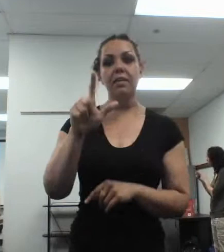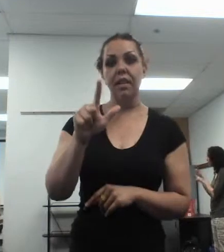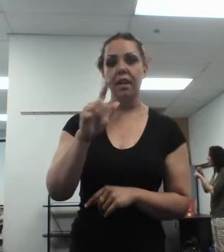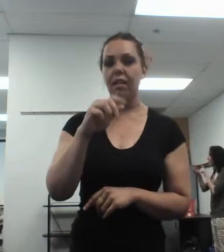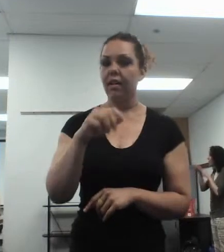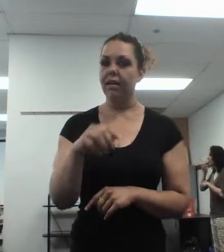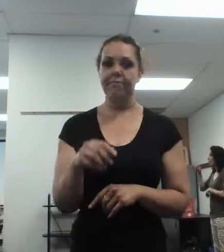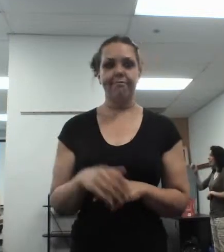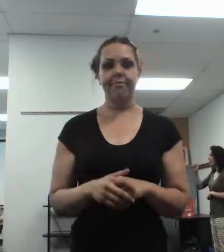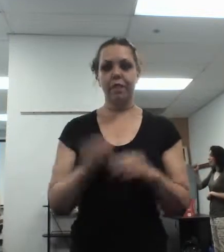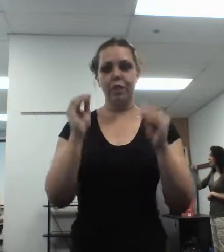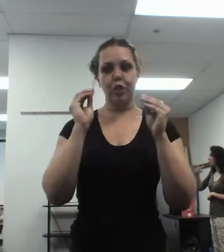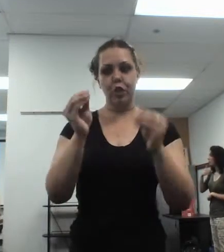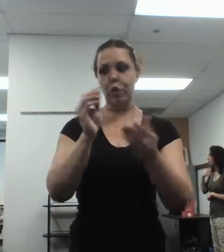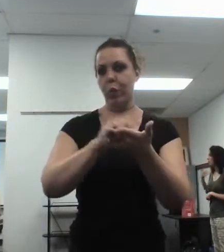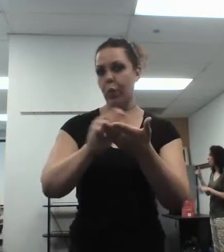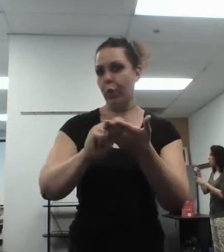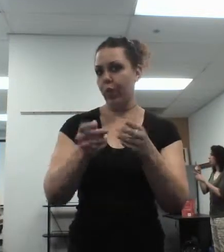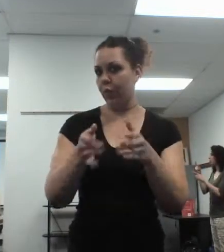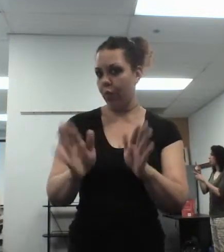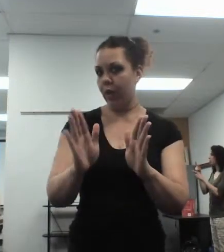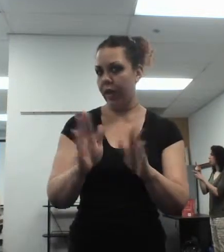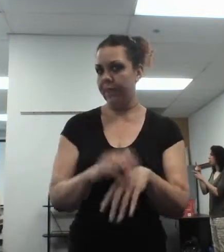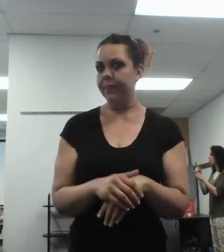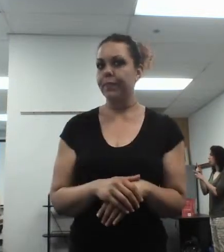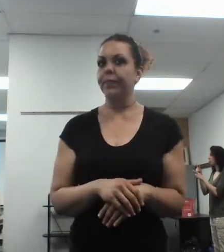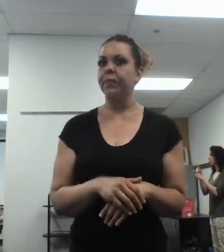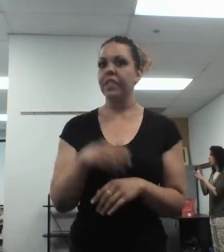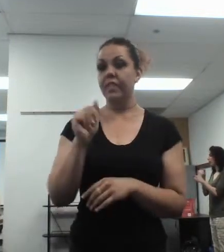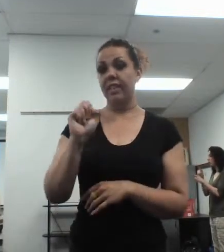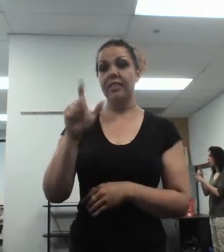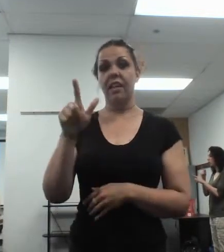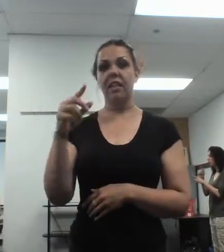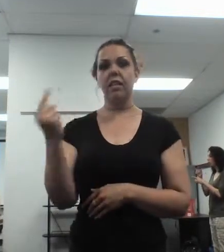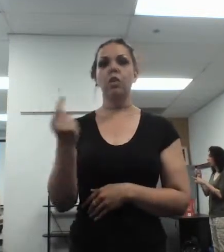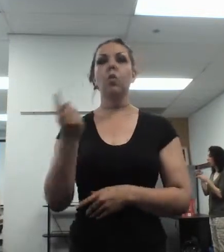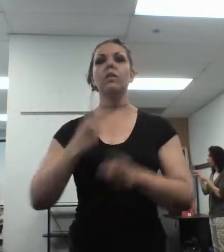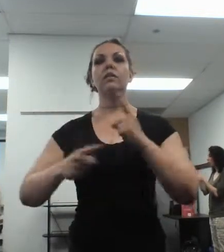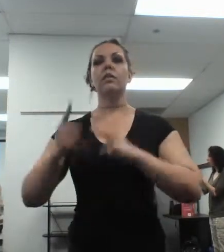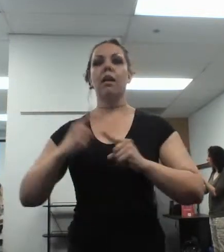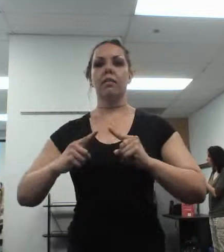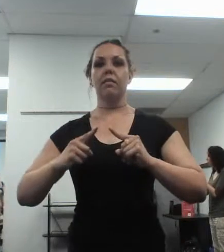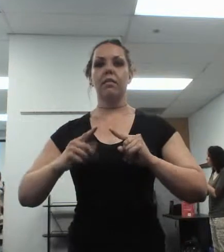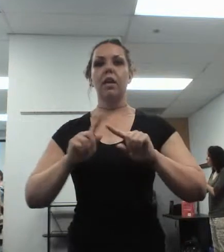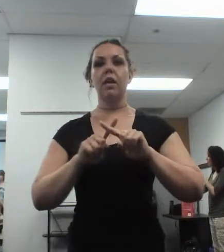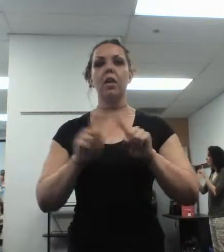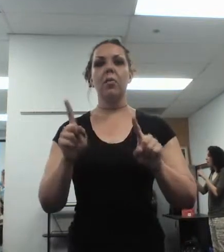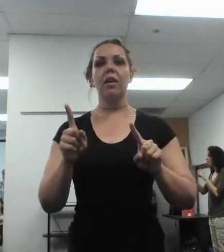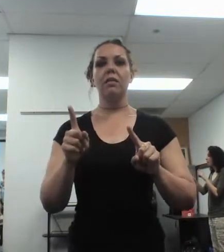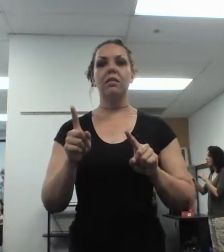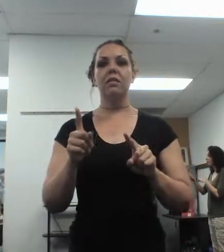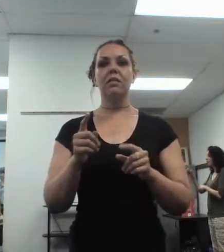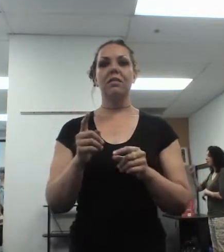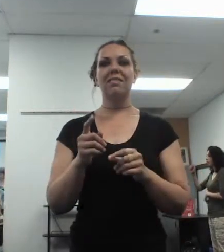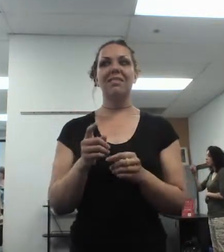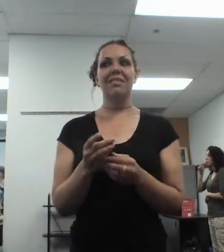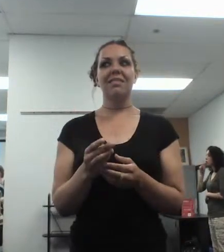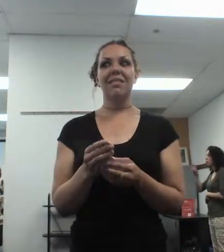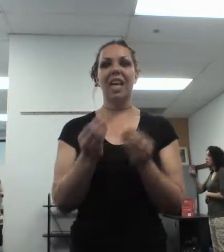we do gloss, but no written. ASL is only signed. But some people would contend, well, you can write ASL if you use